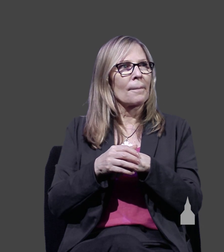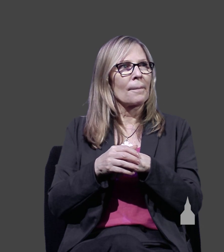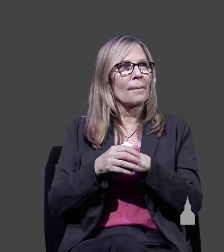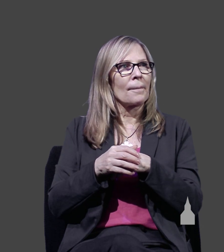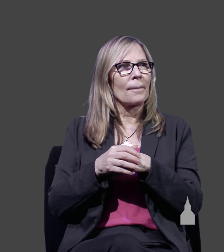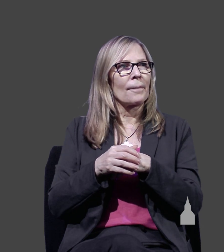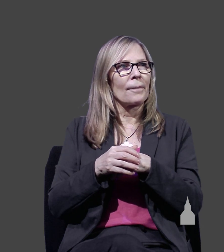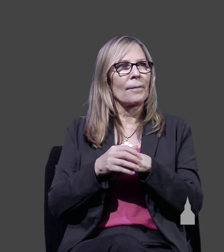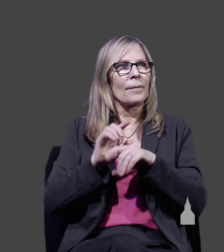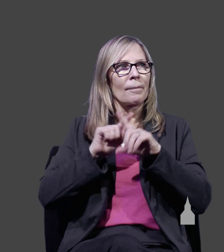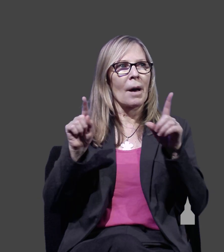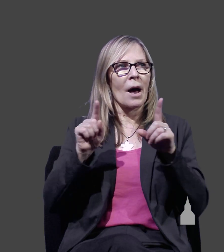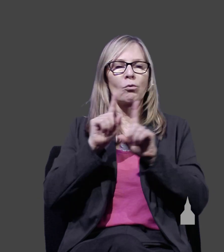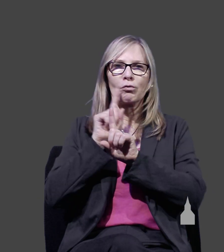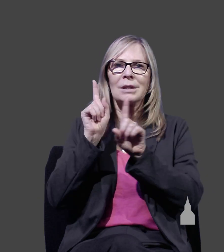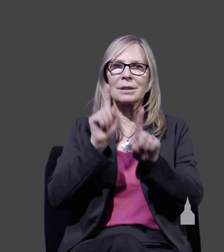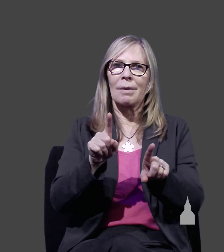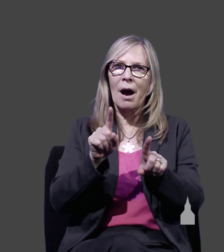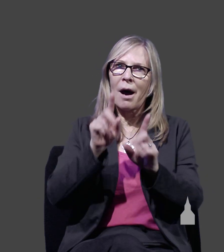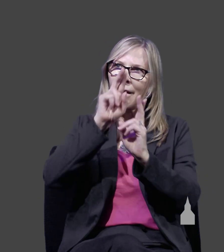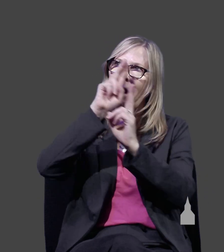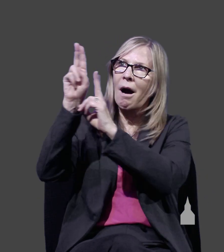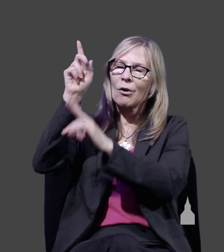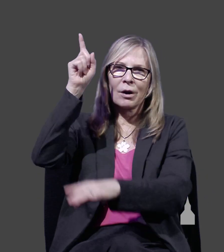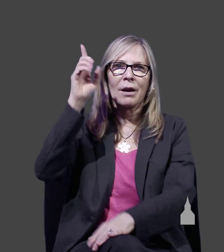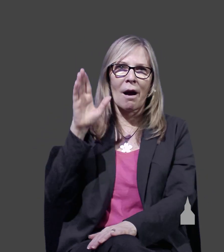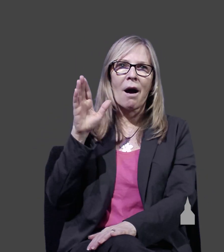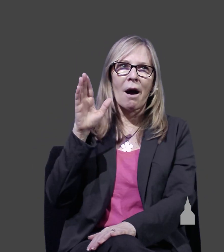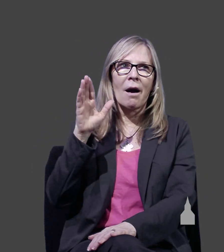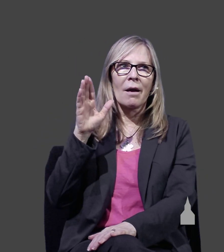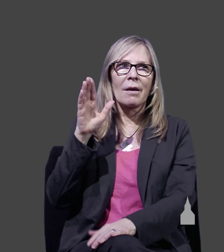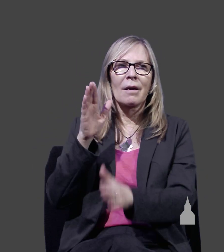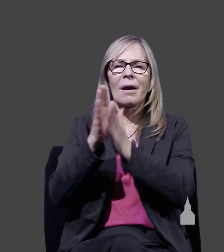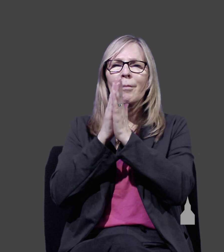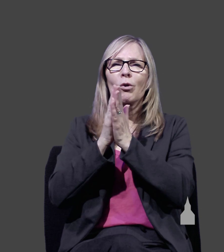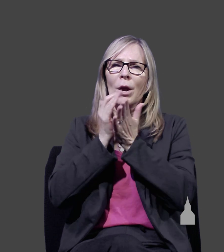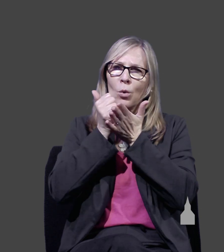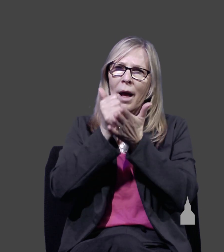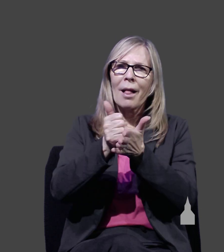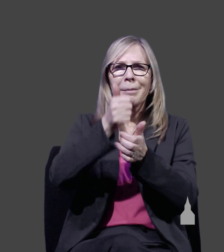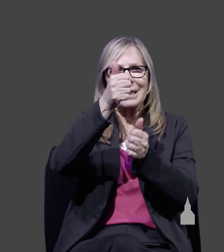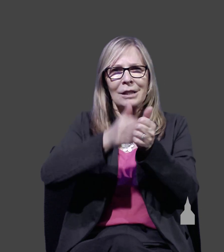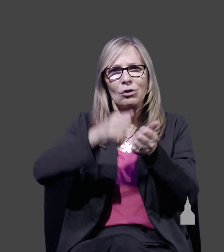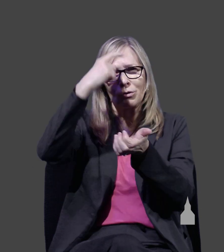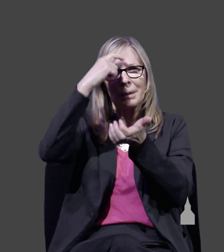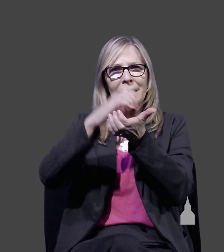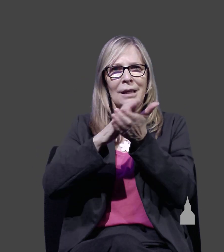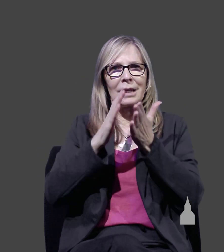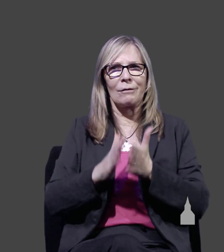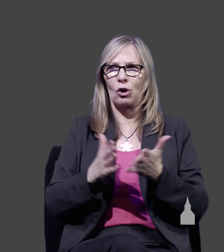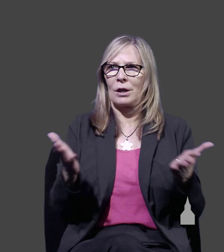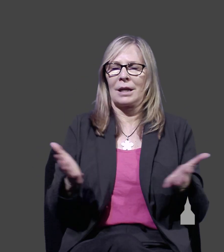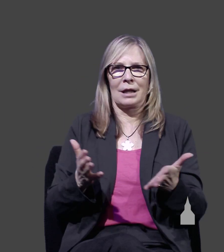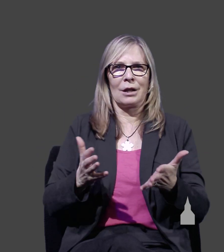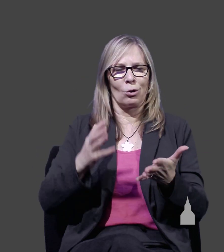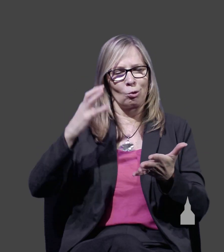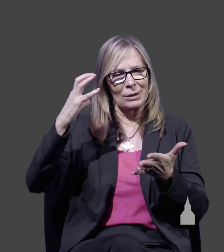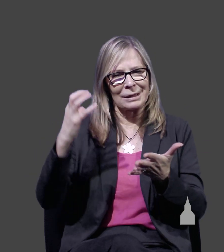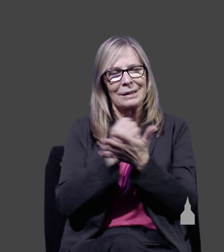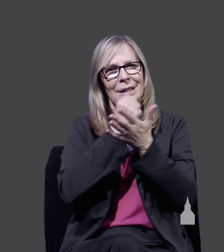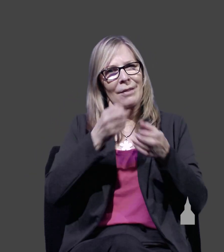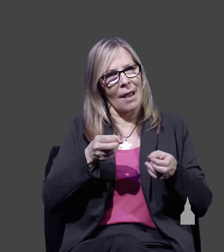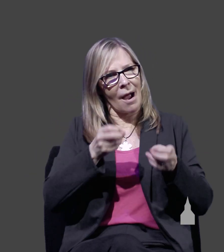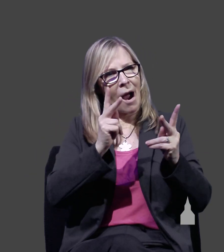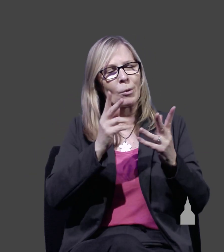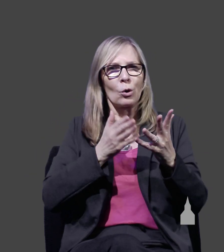in a godly way. Lord, I pray that you'll help each believer here seize the